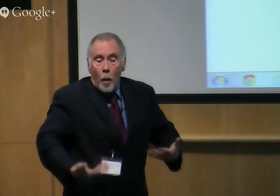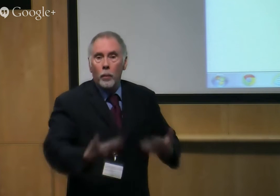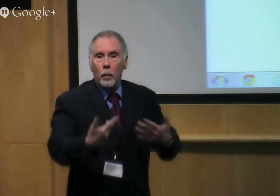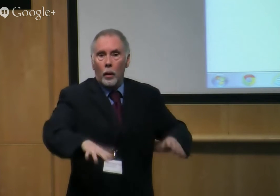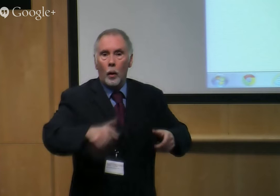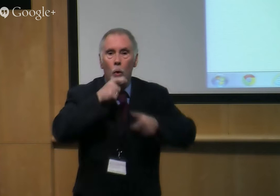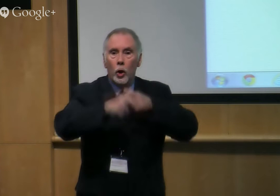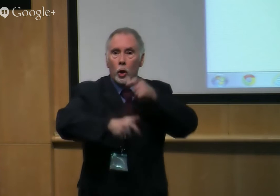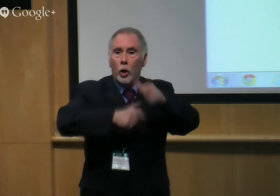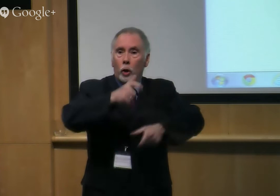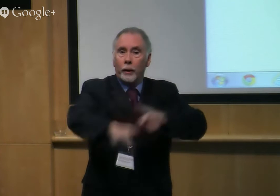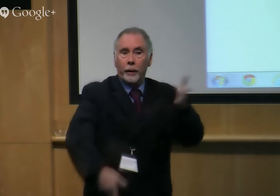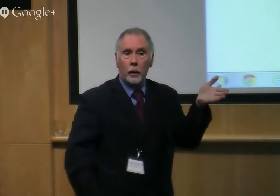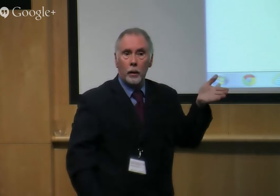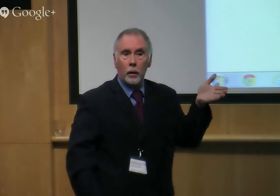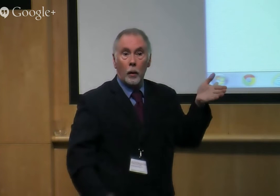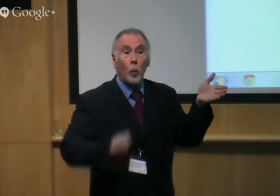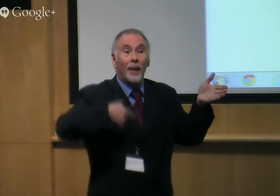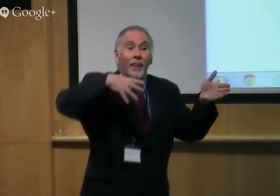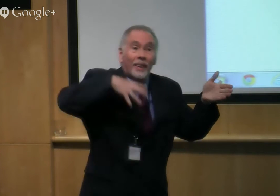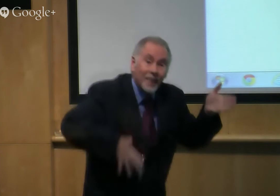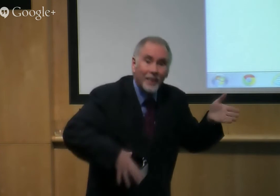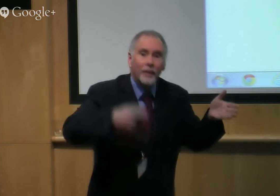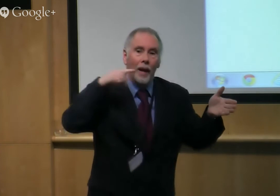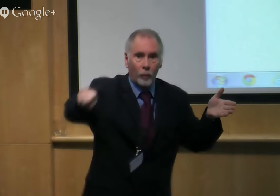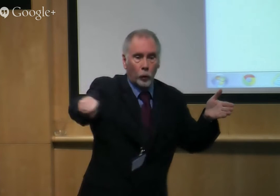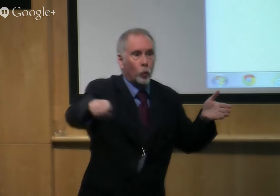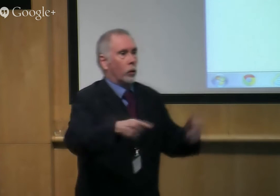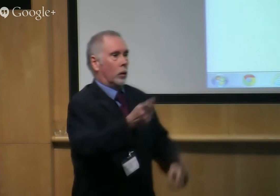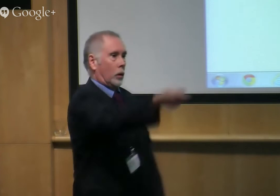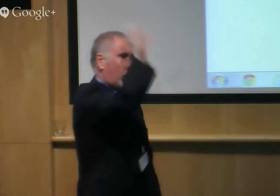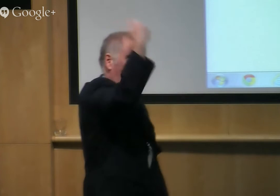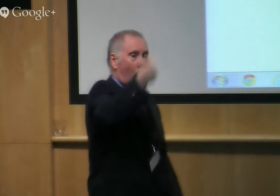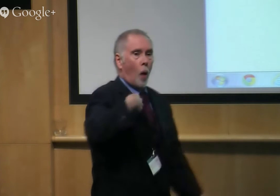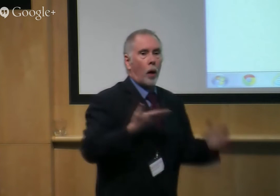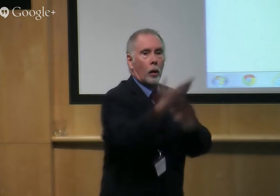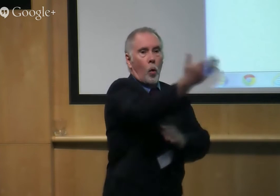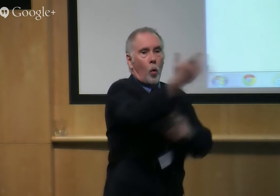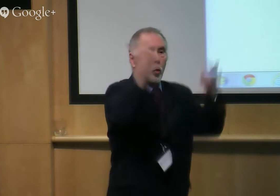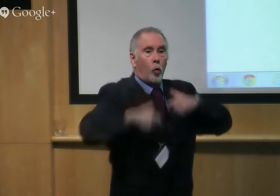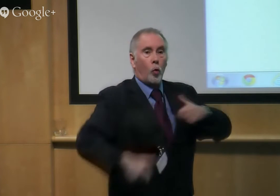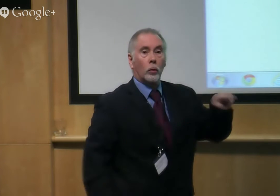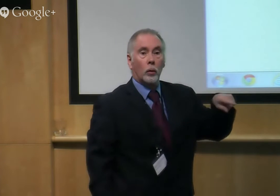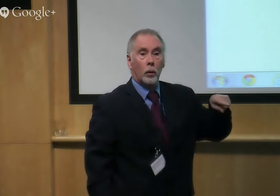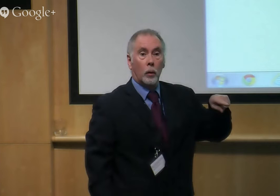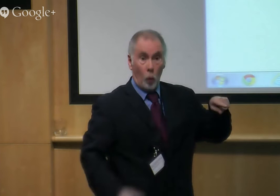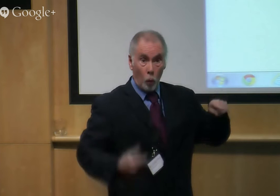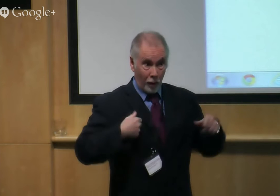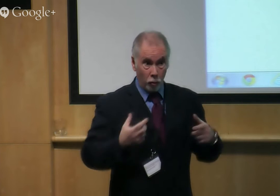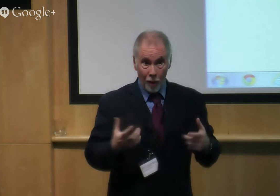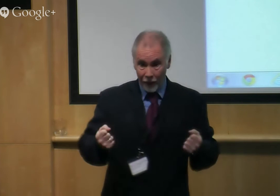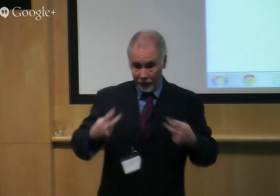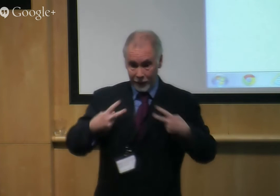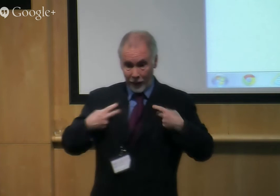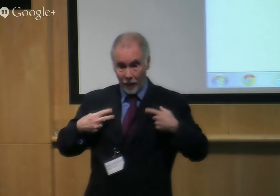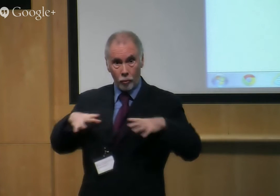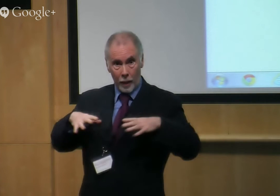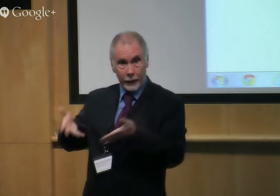middle, we need to be taking people to court. We need to be taking quite severe legal action to make a stand.